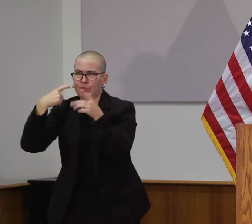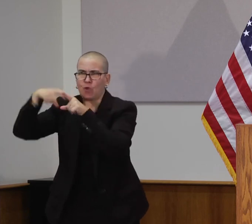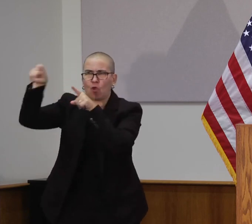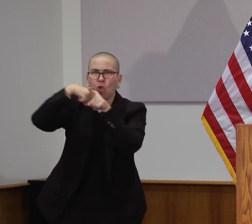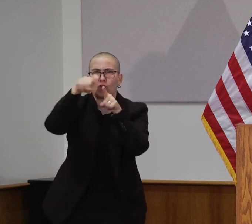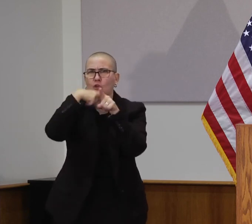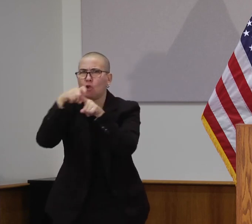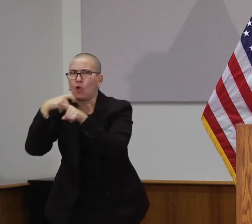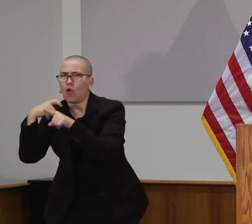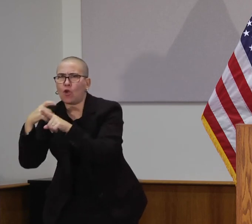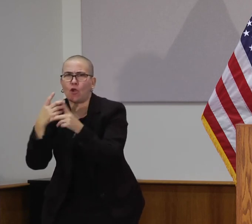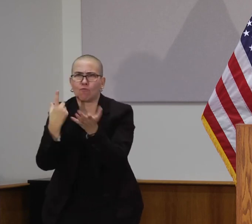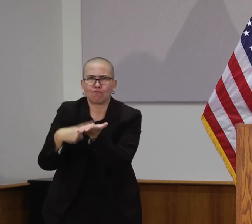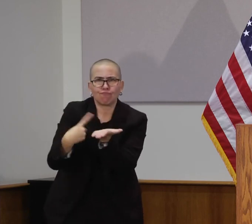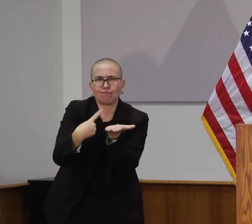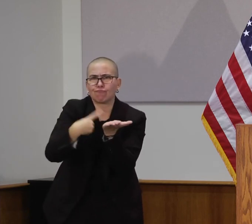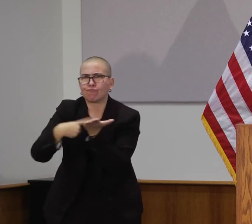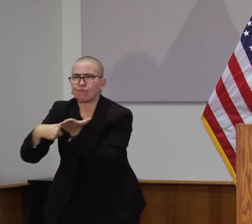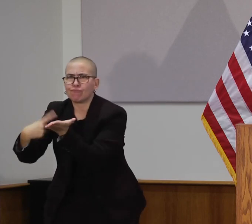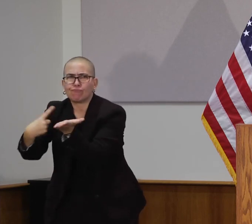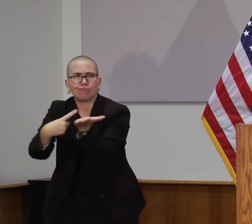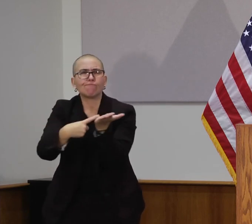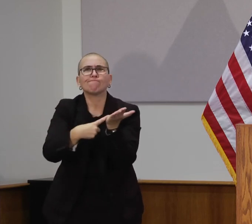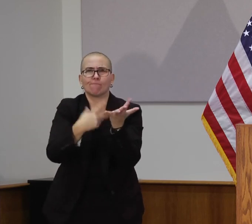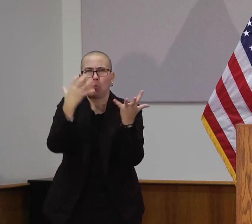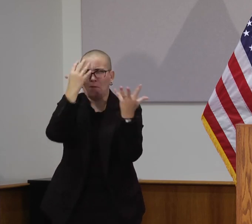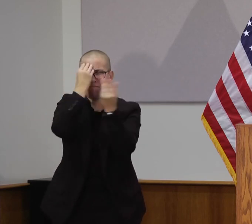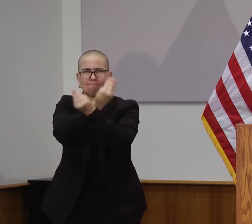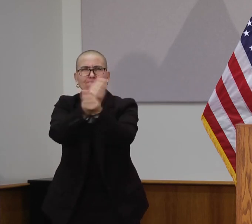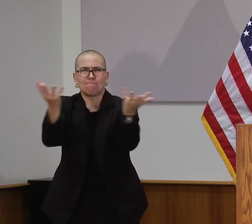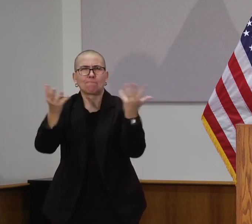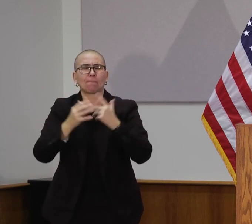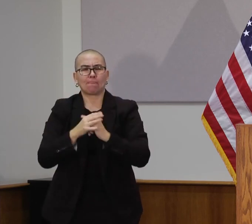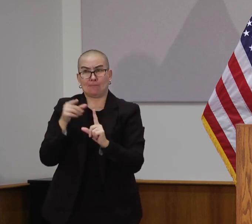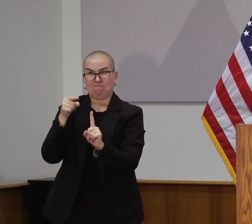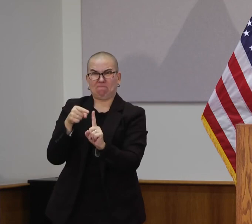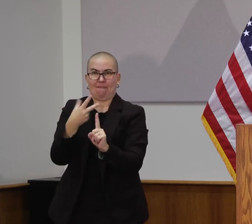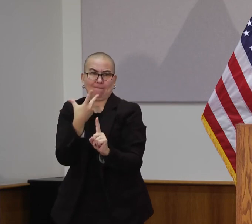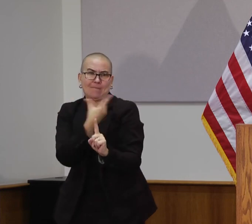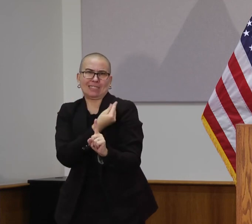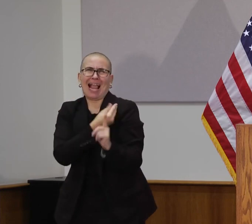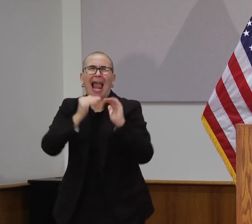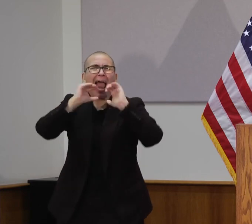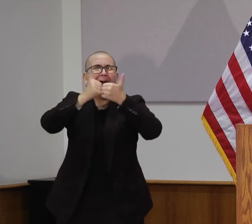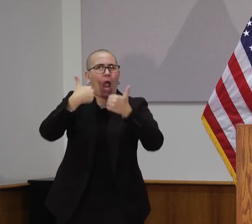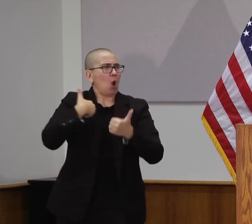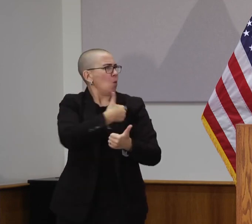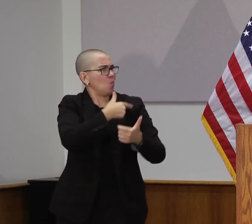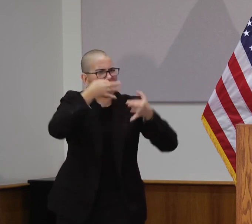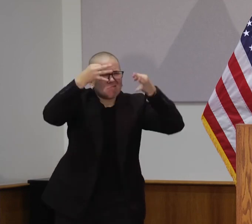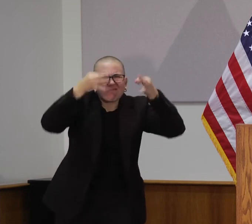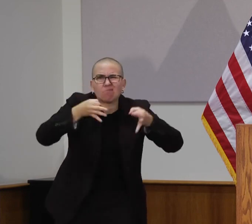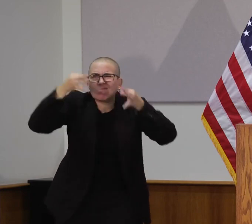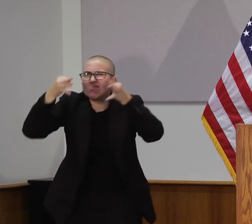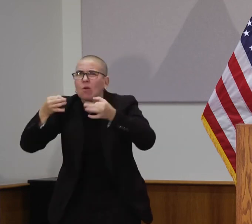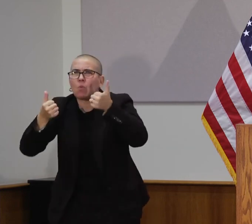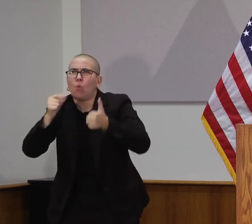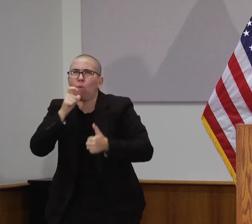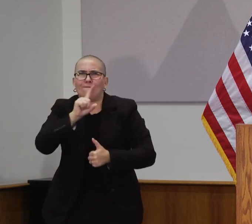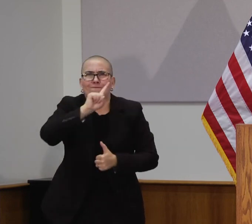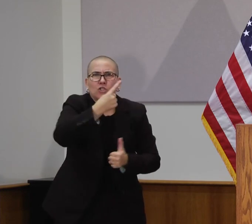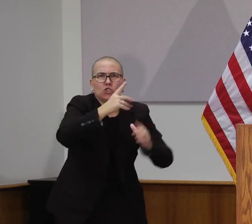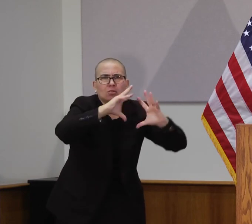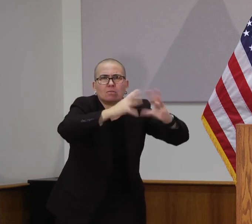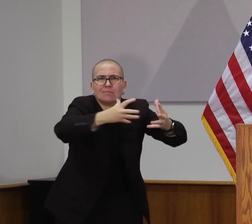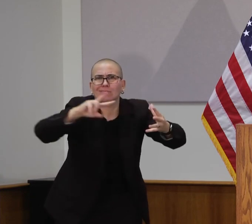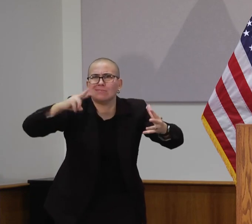I want to assure you that the work that's been done around vaccine distribution and the communication with the federal government under the Trump administration has been outstanding.